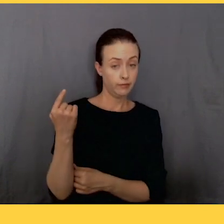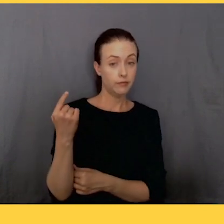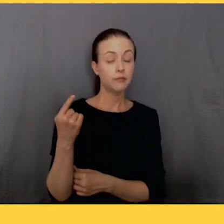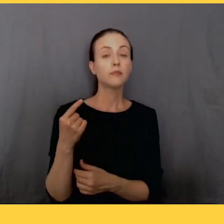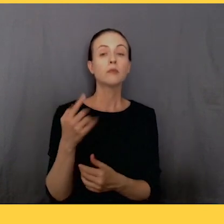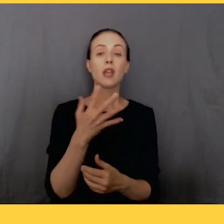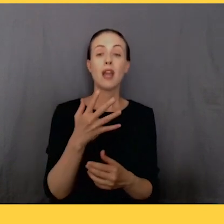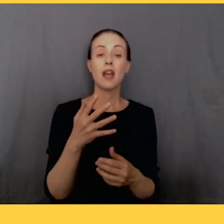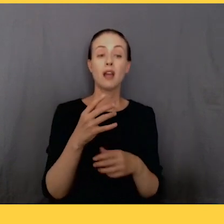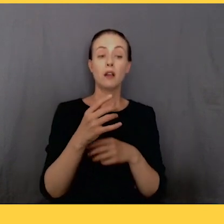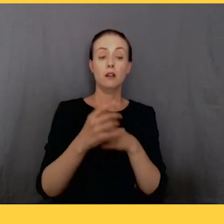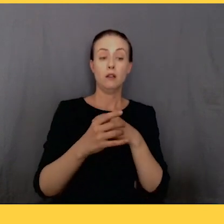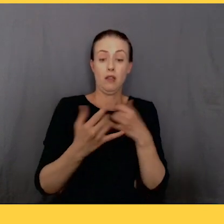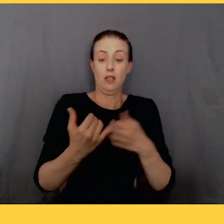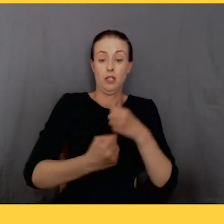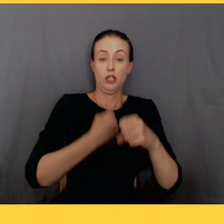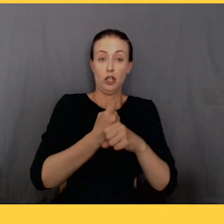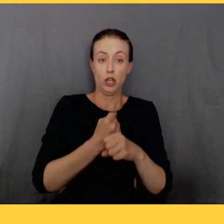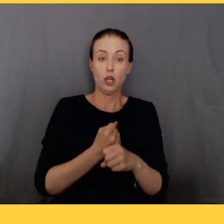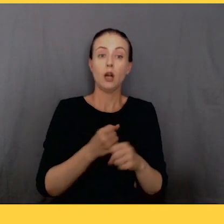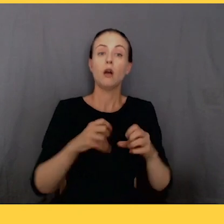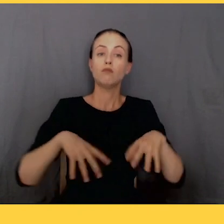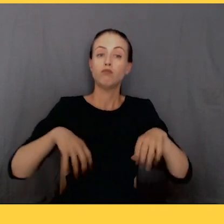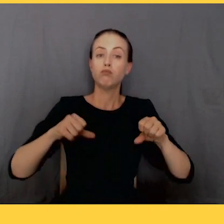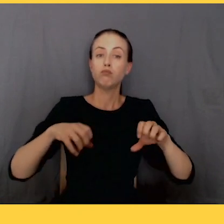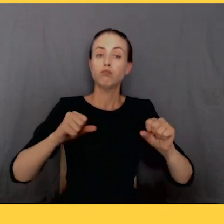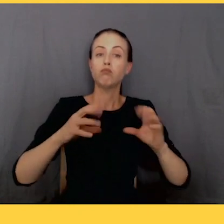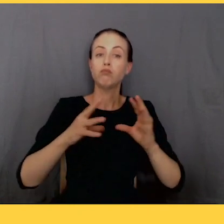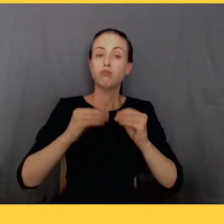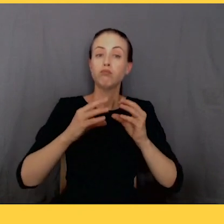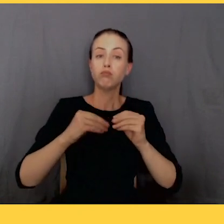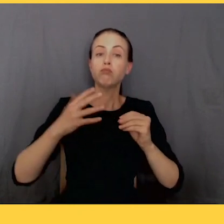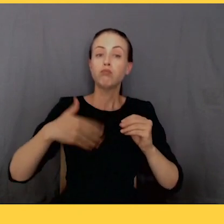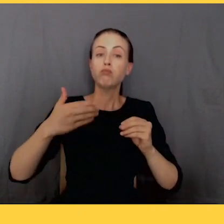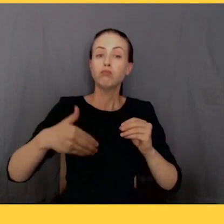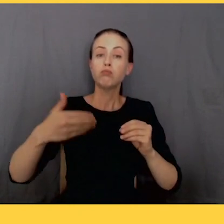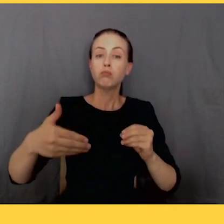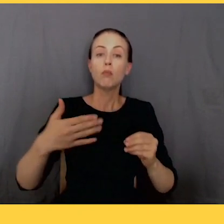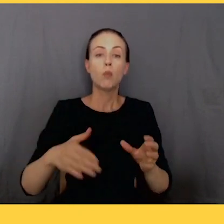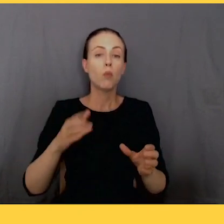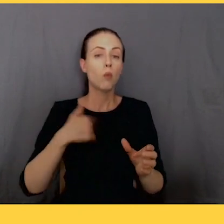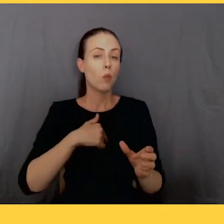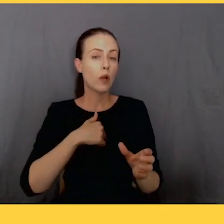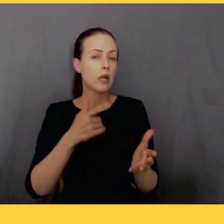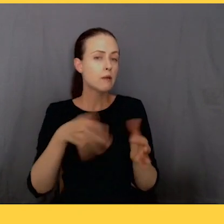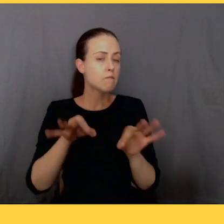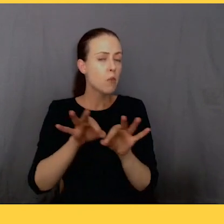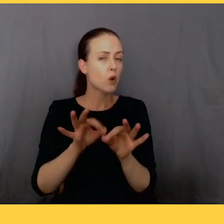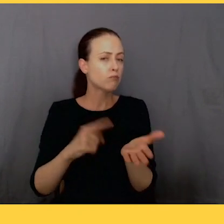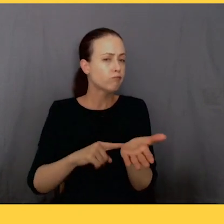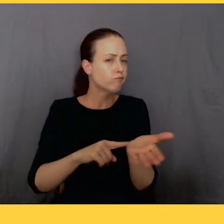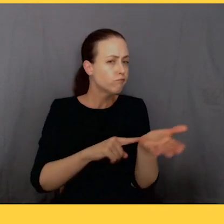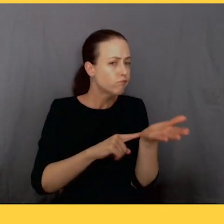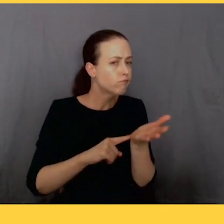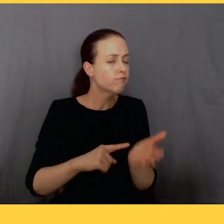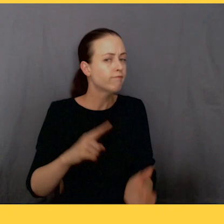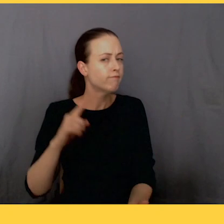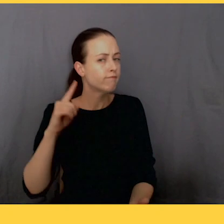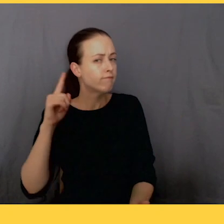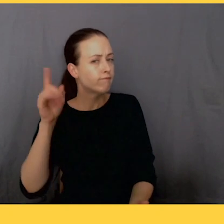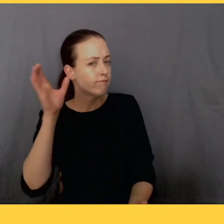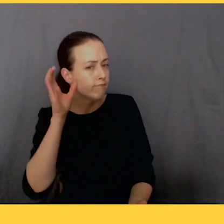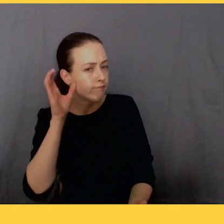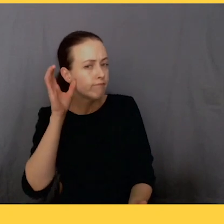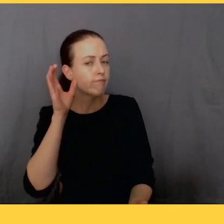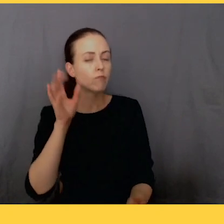in 2020 to have meetings like this to ensure that we can listen to the communities, respond to the